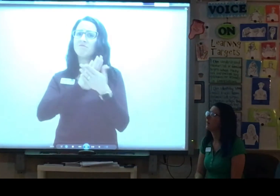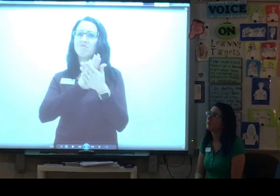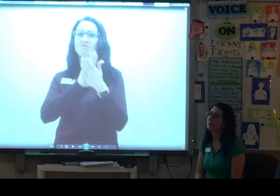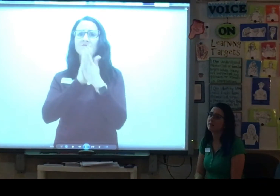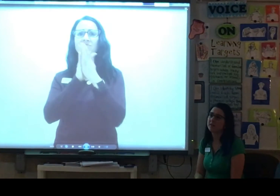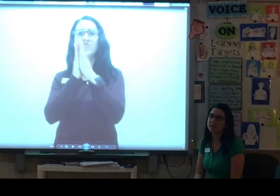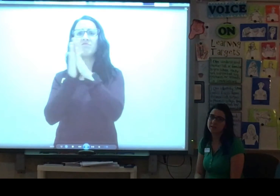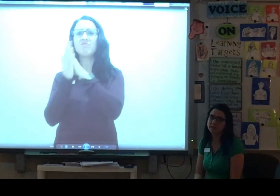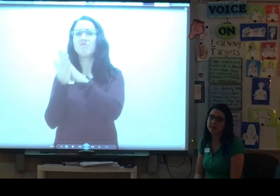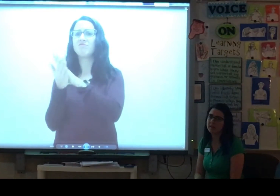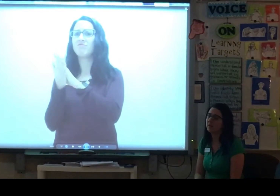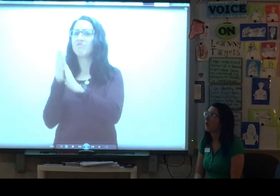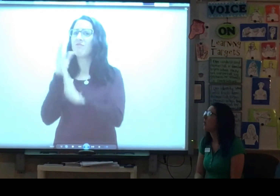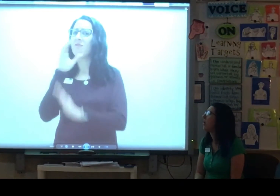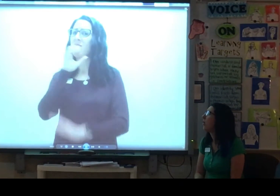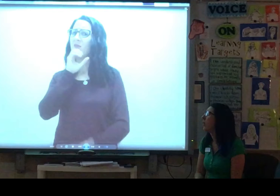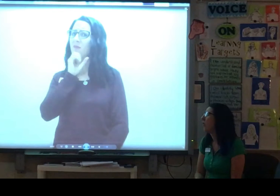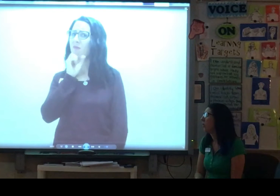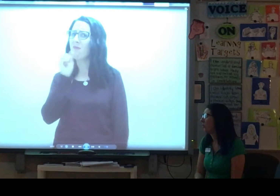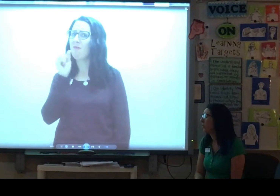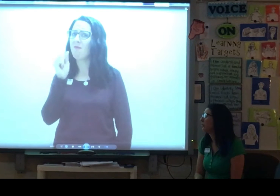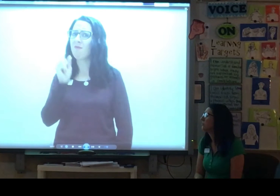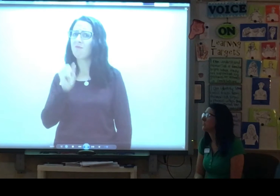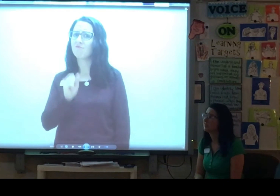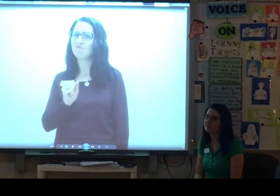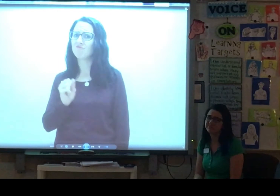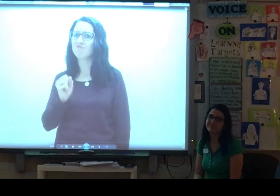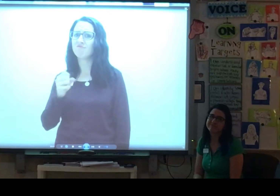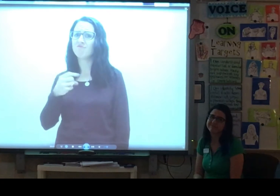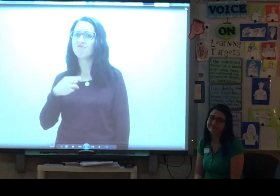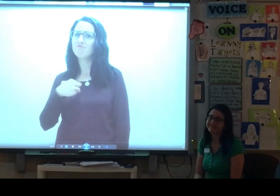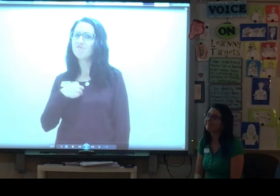I become old.